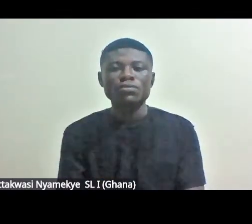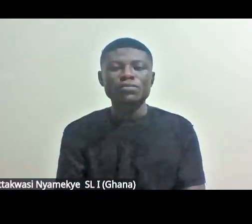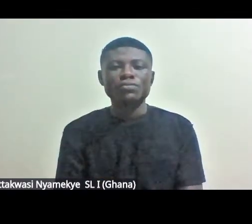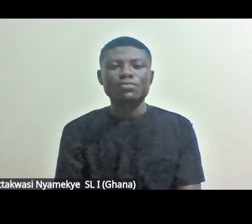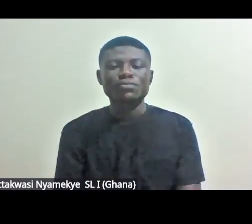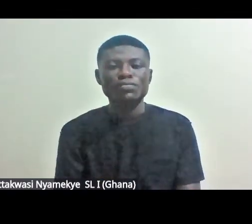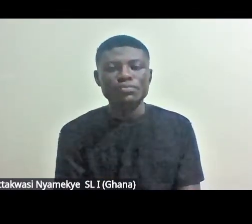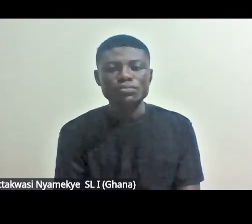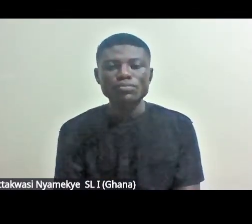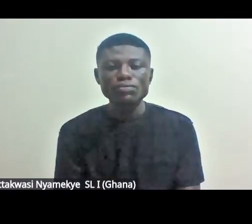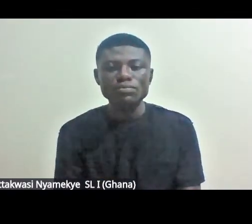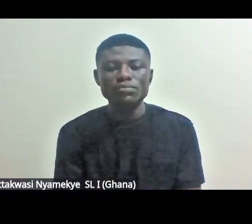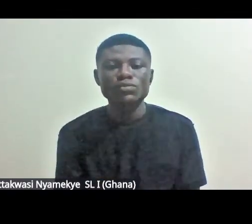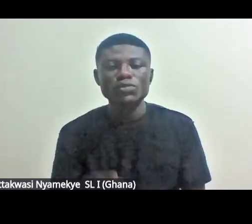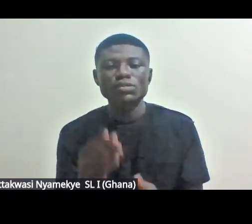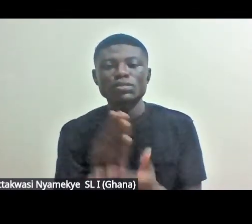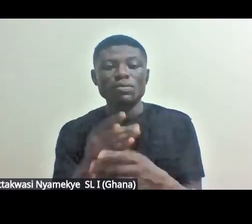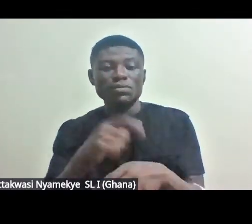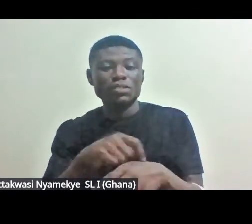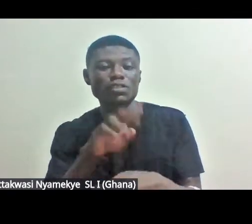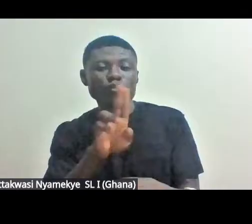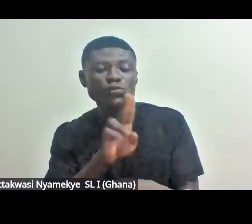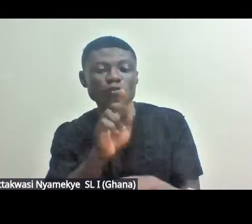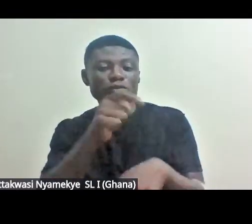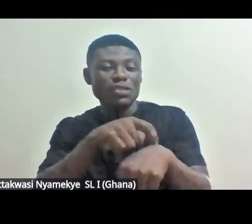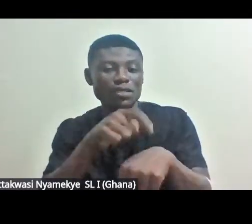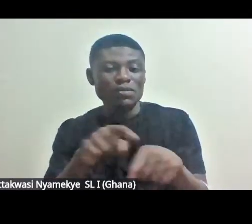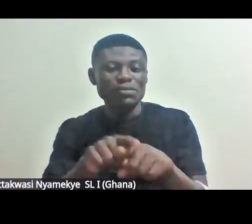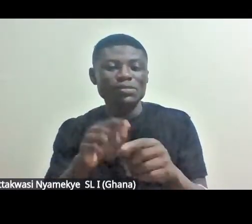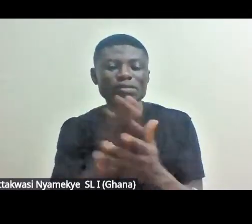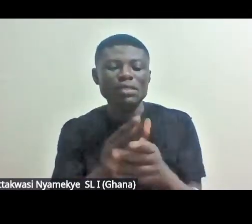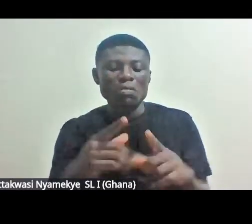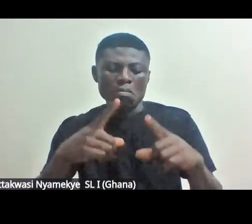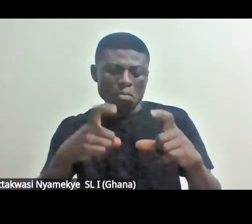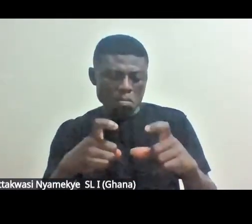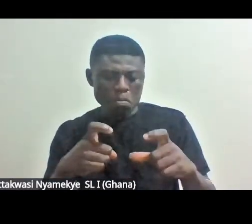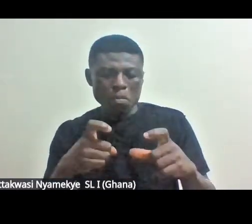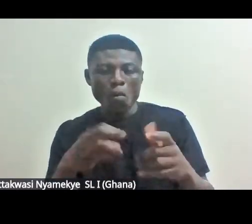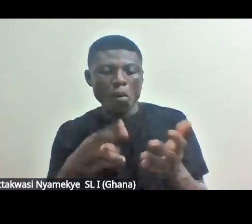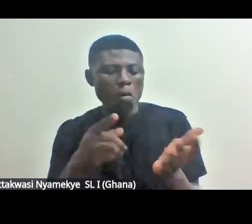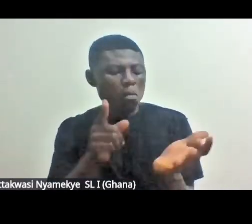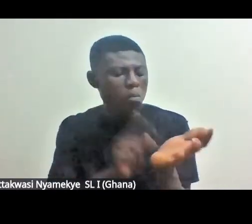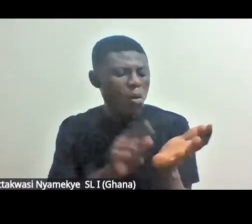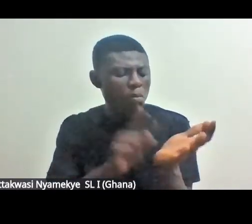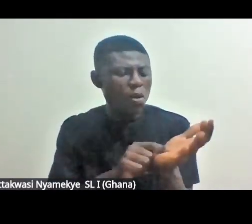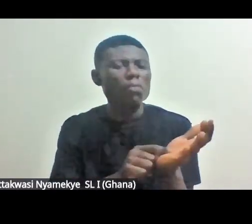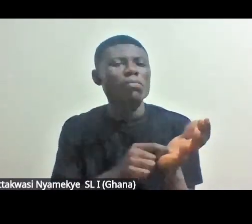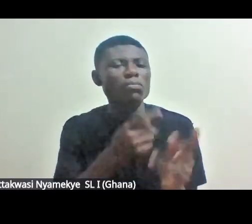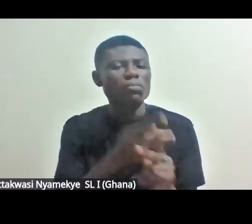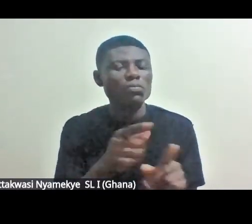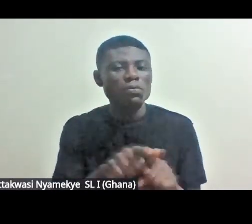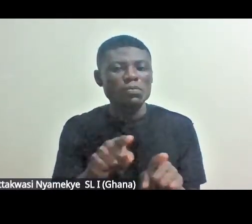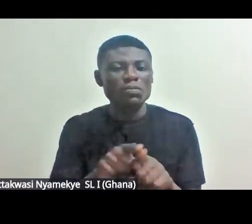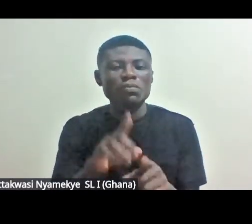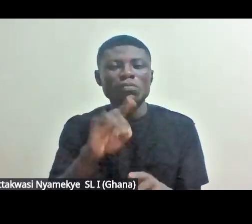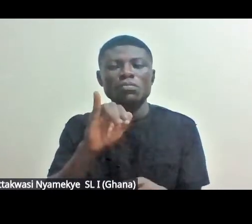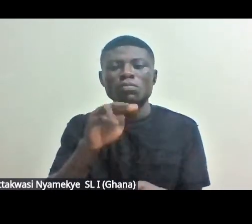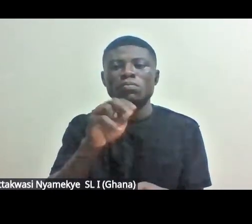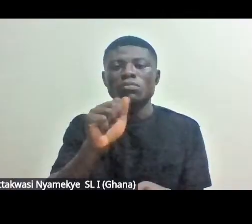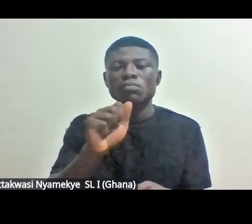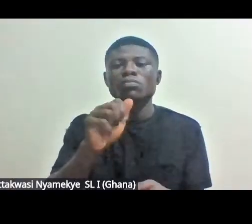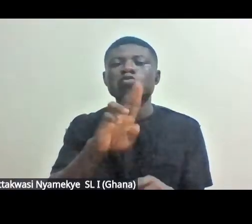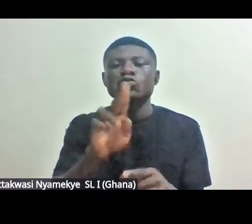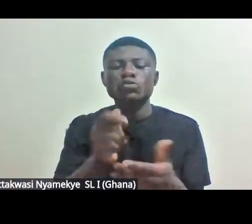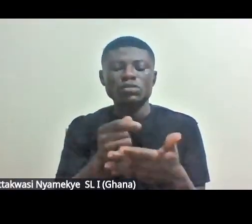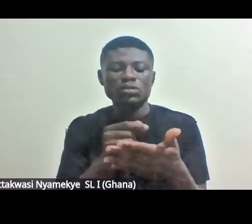Naftali will use timers and reminders. Joyce will take a screenshot or record. Diana will use different shades of highlighters